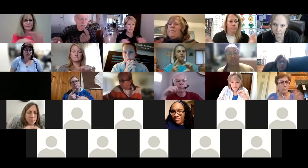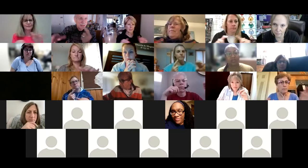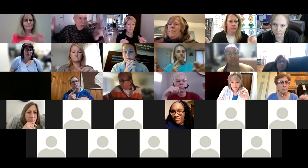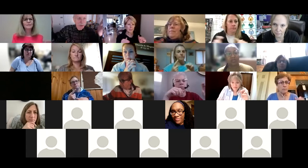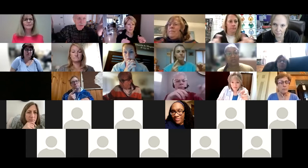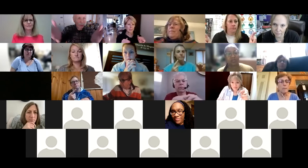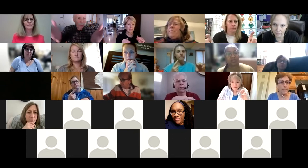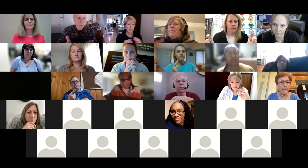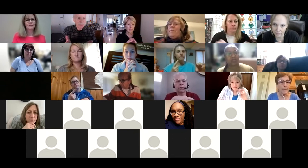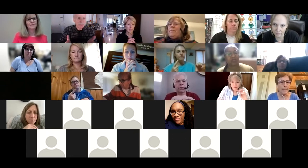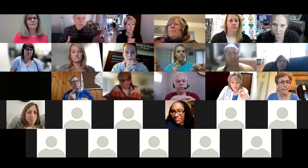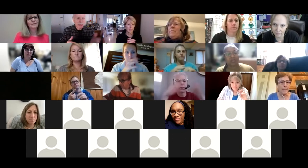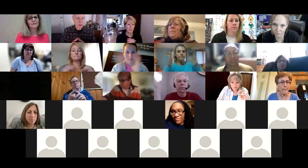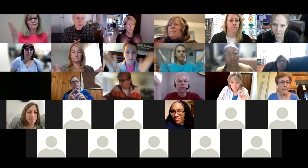That will give you a funnel. Got it, Dorothy?